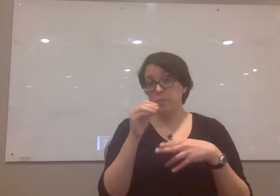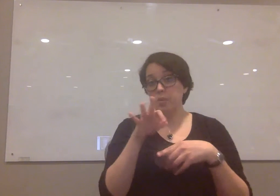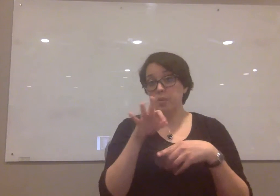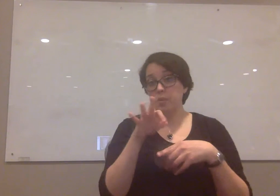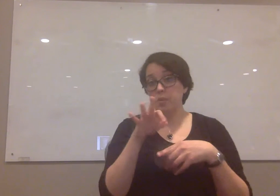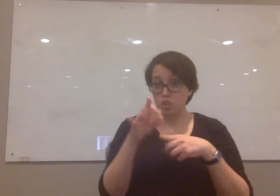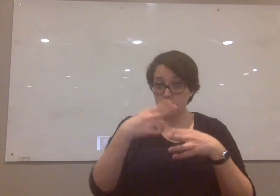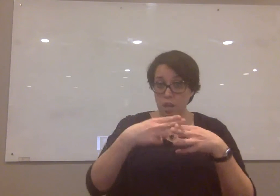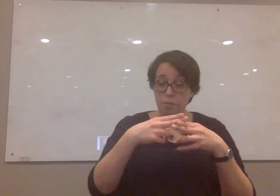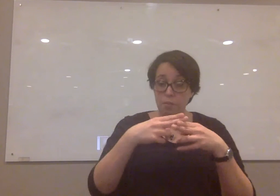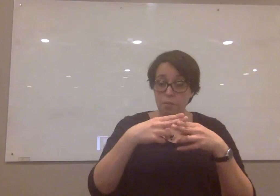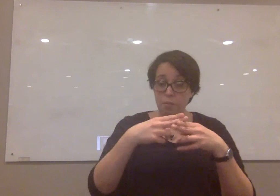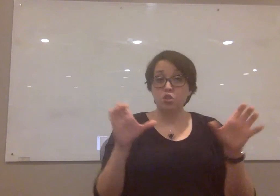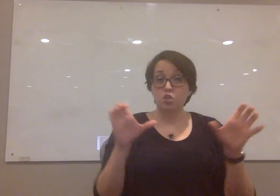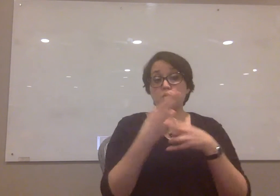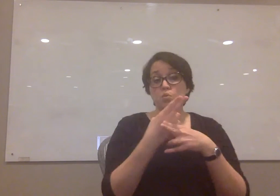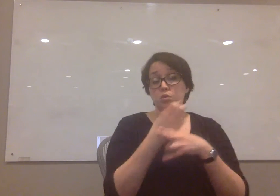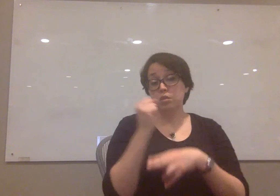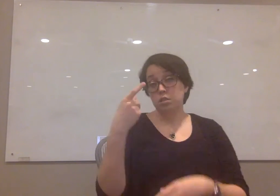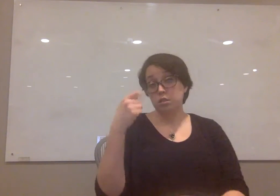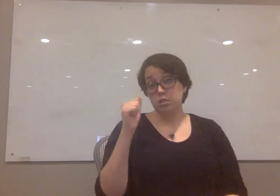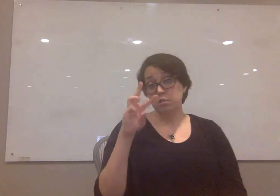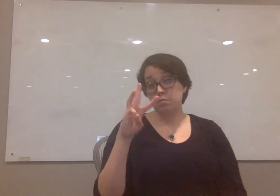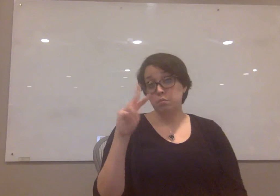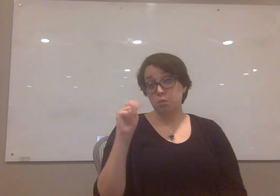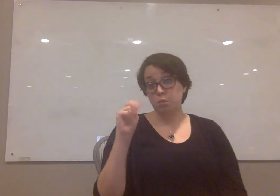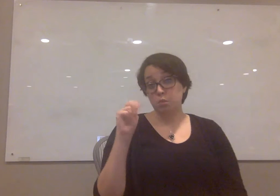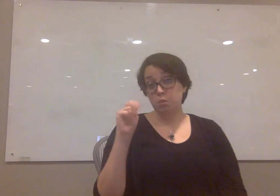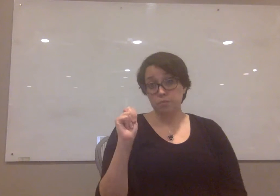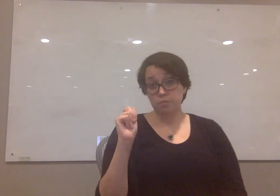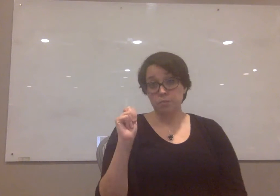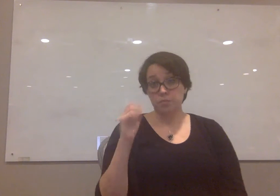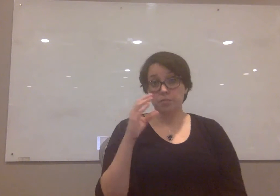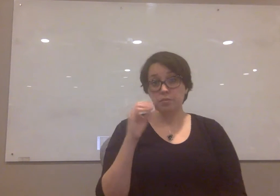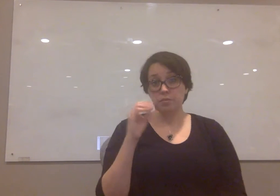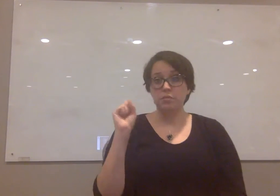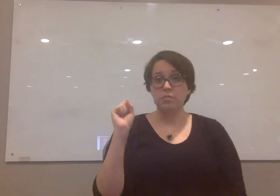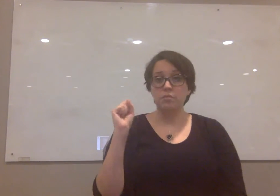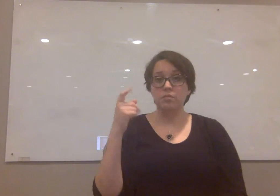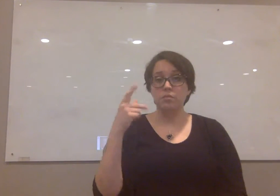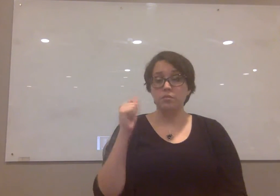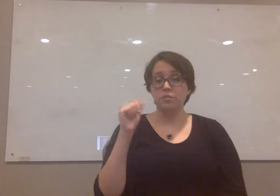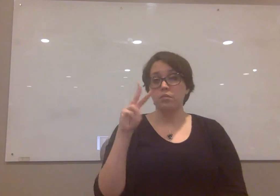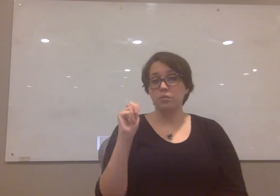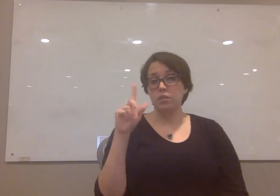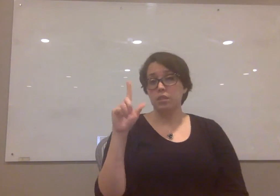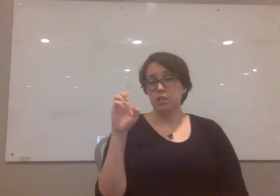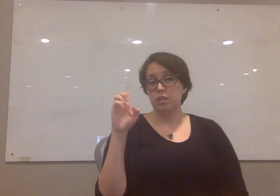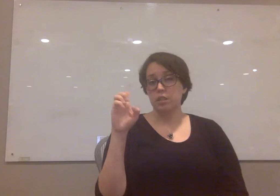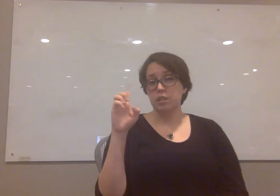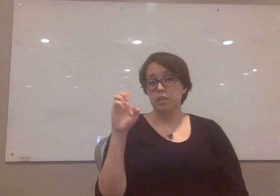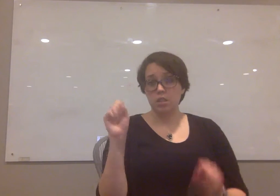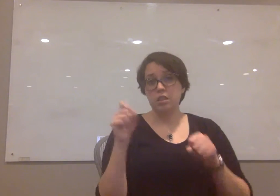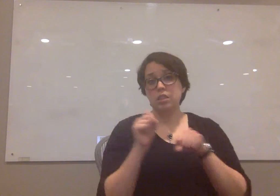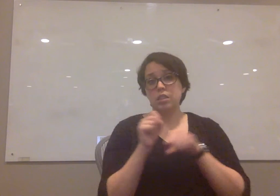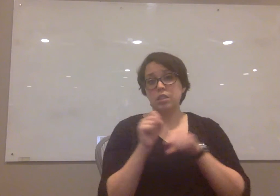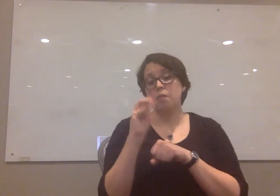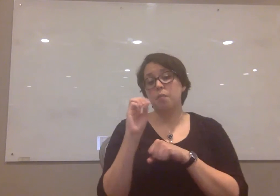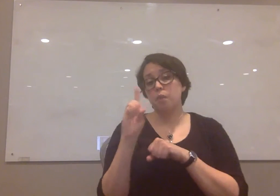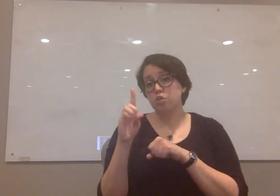you can actually do with spawn. Spawn actually and spawn link actually allows you to send a module name and a function instead of that, and then you'll just send the code